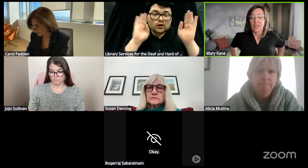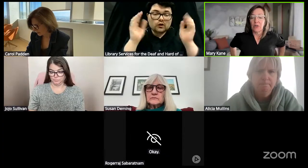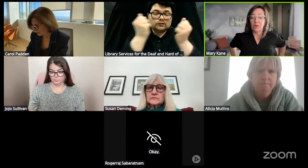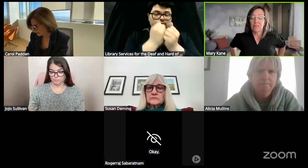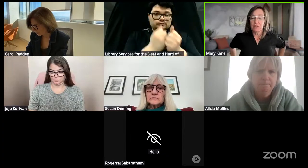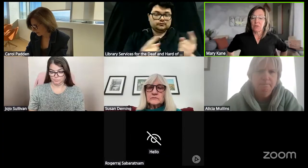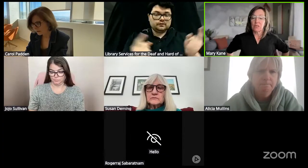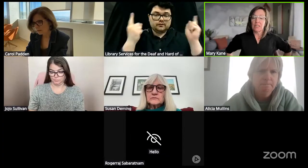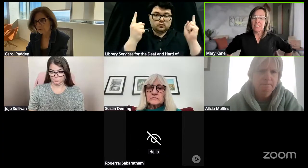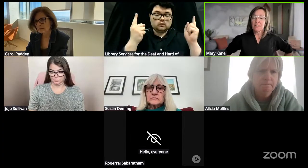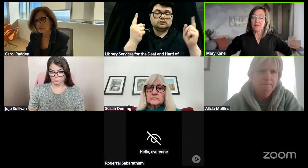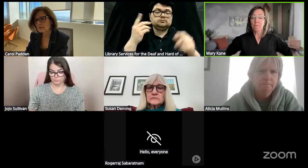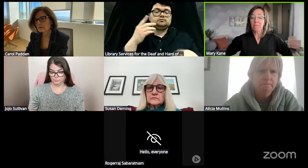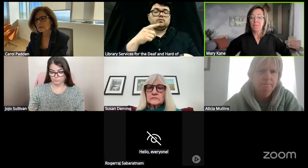Hello, everyone.